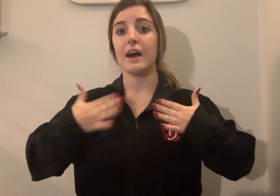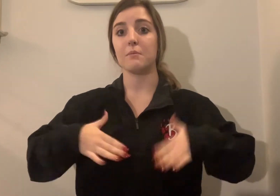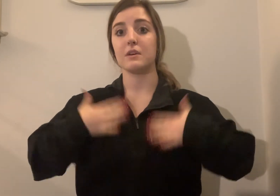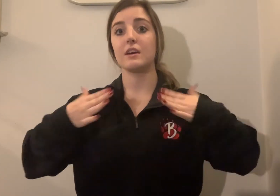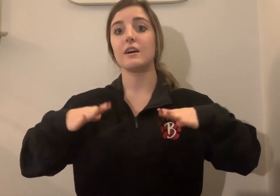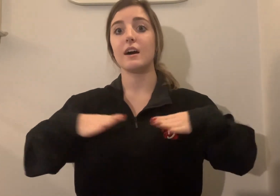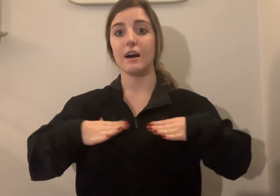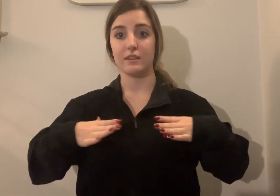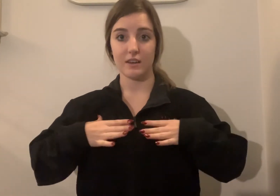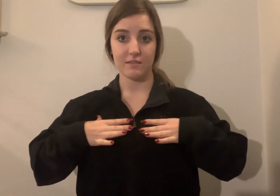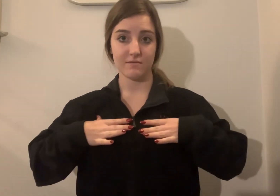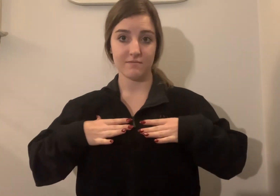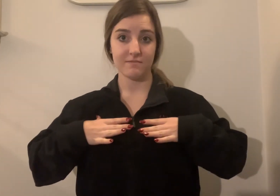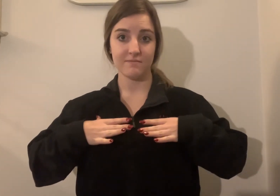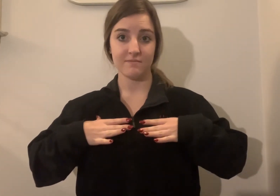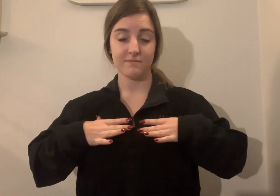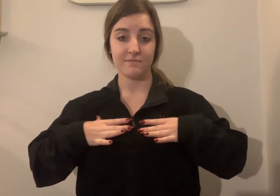Happy holiday.